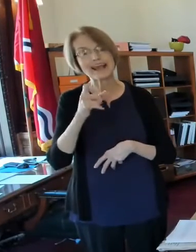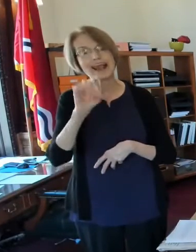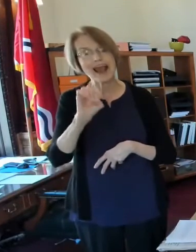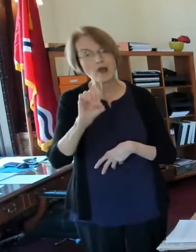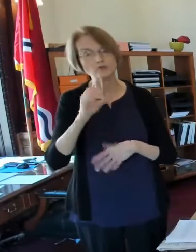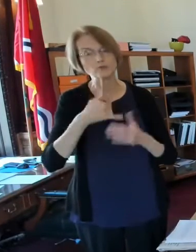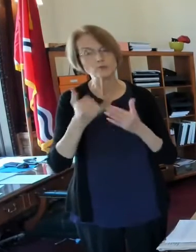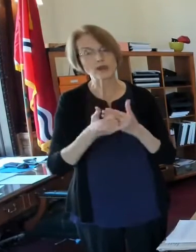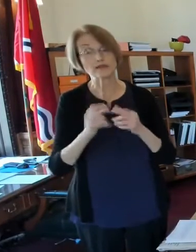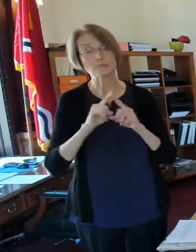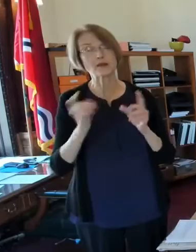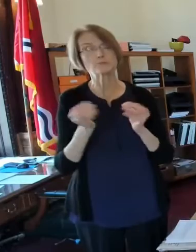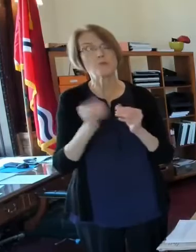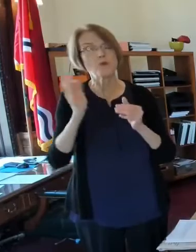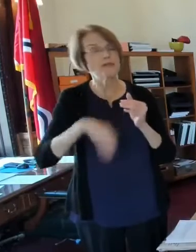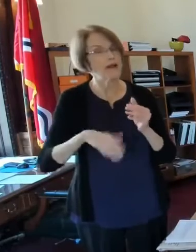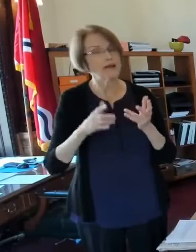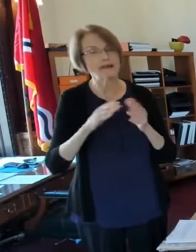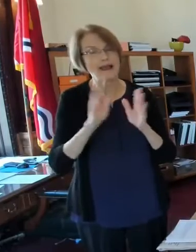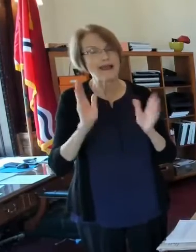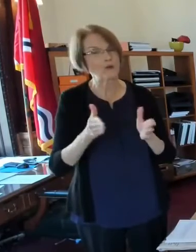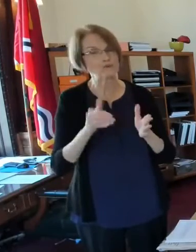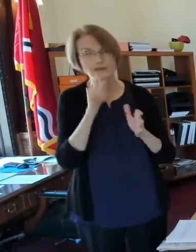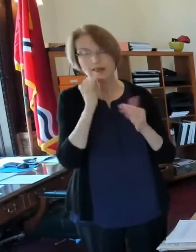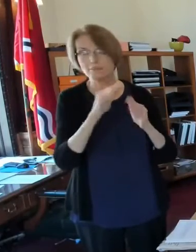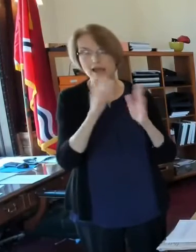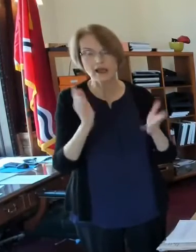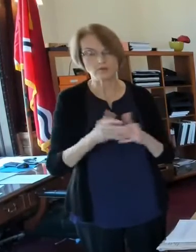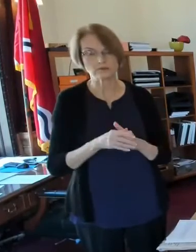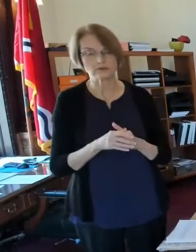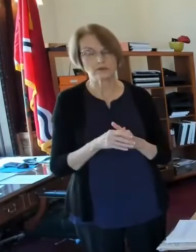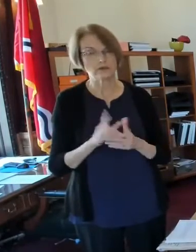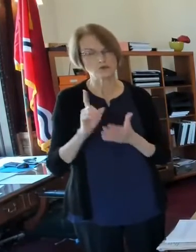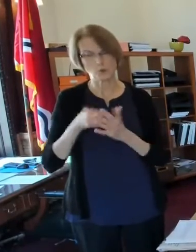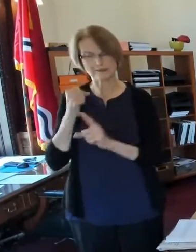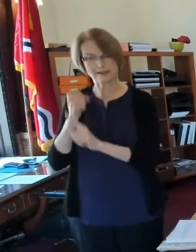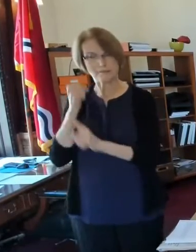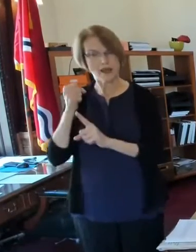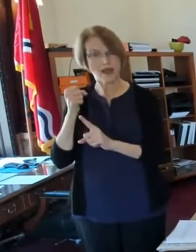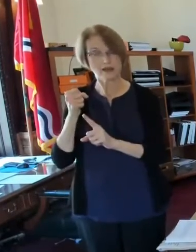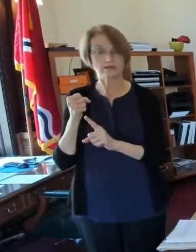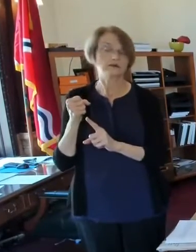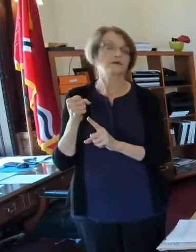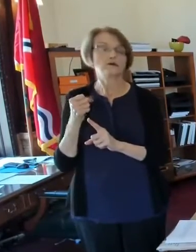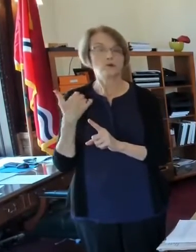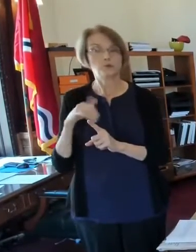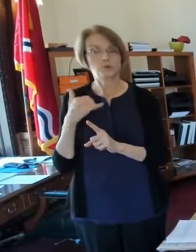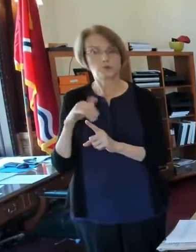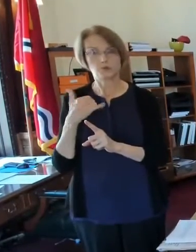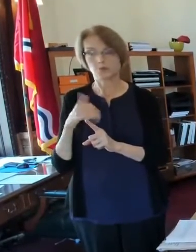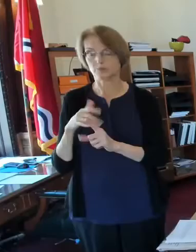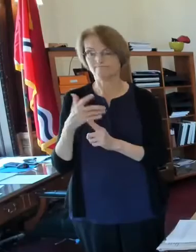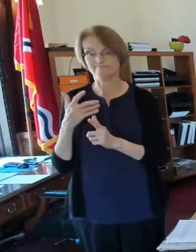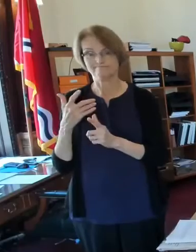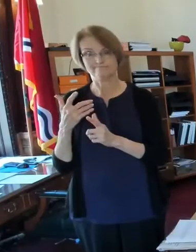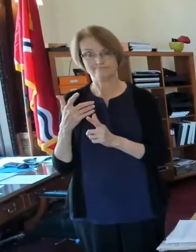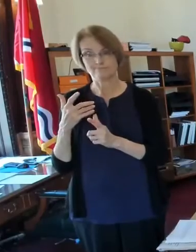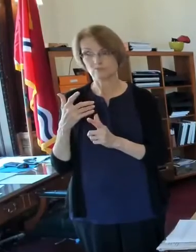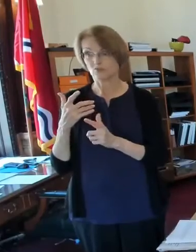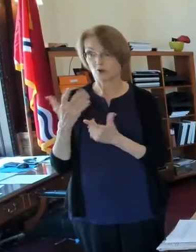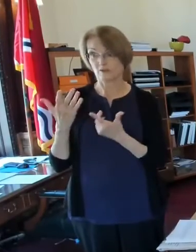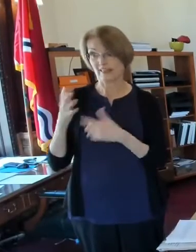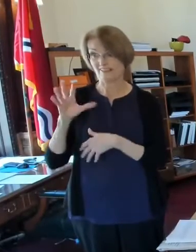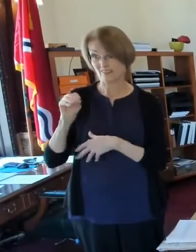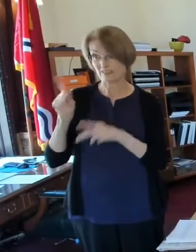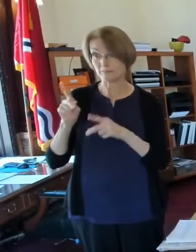so when you think about, well, what is the impact? It's a very personal impact for at least 50 people. And then